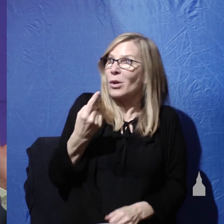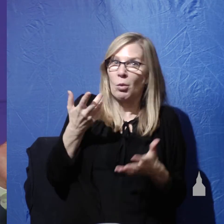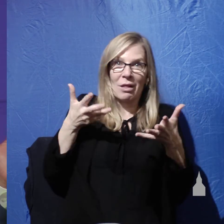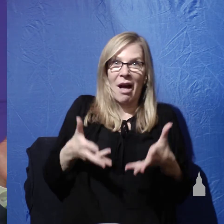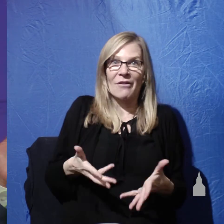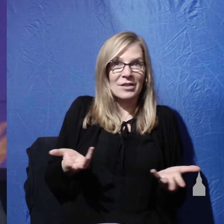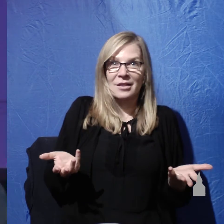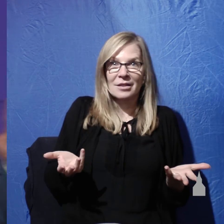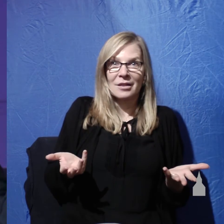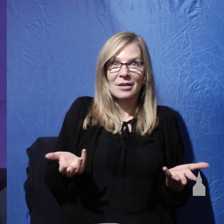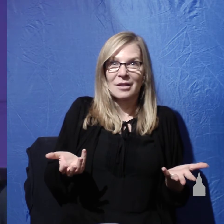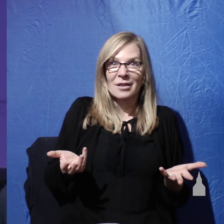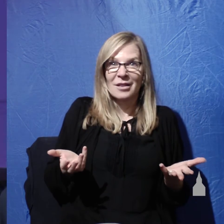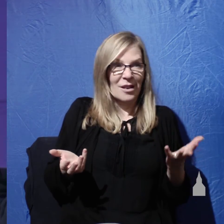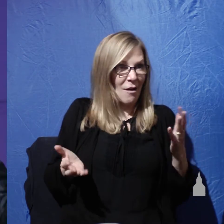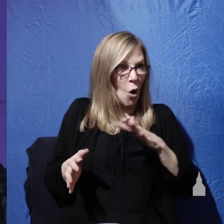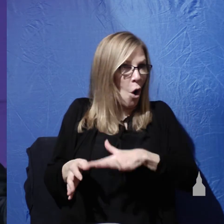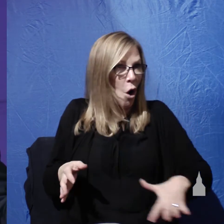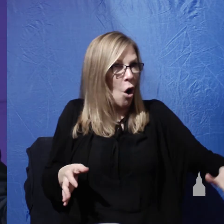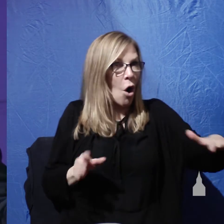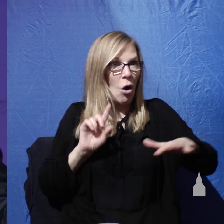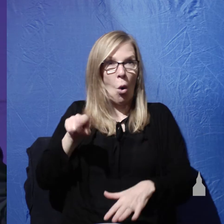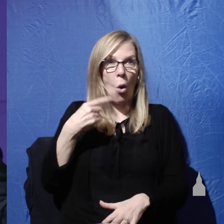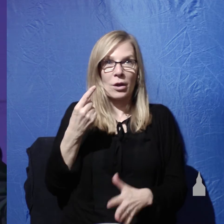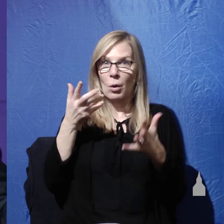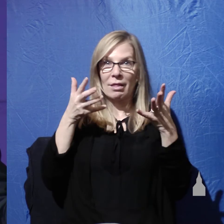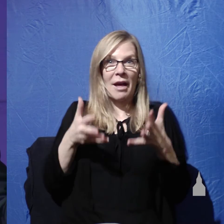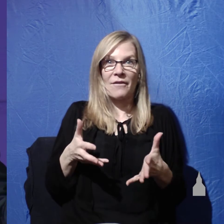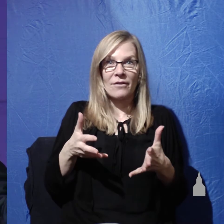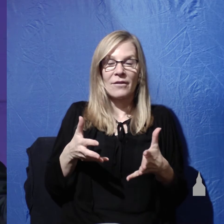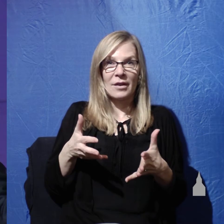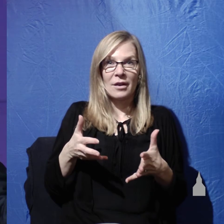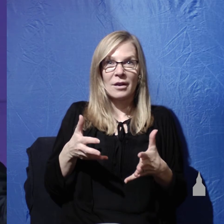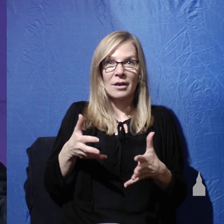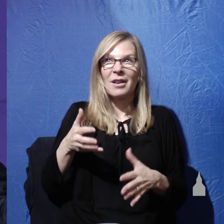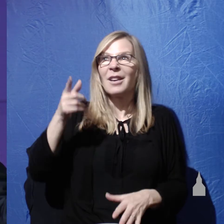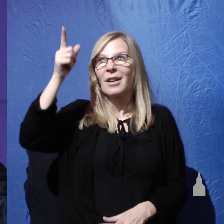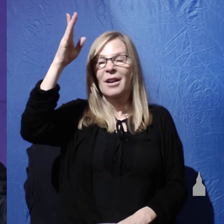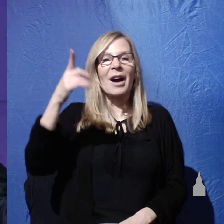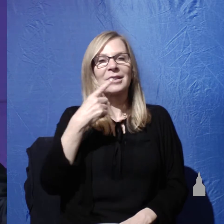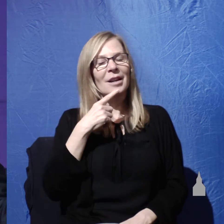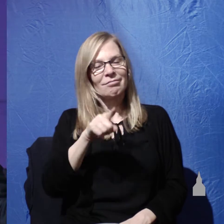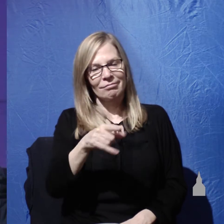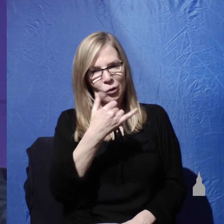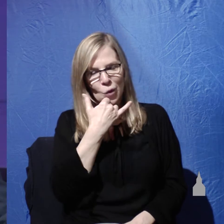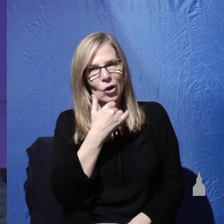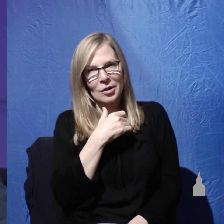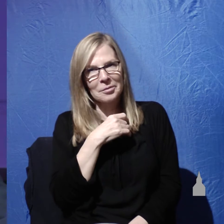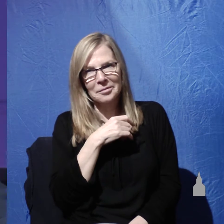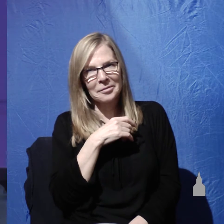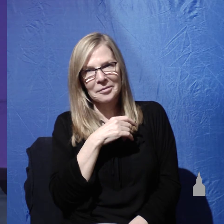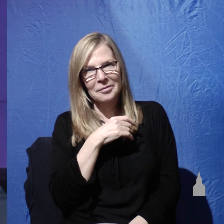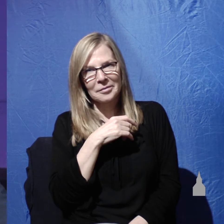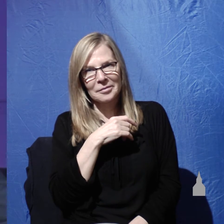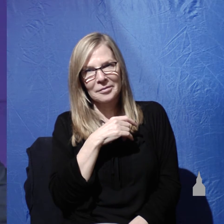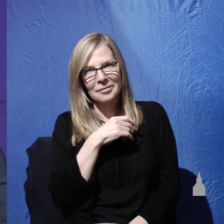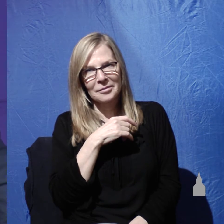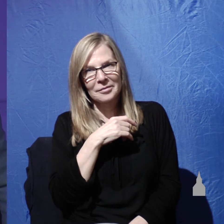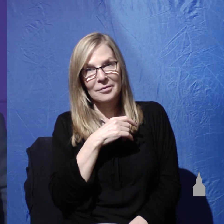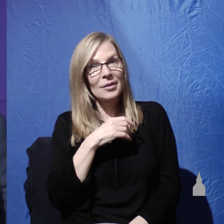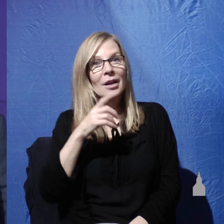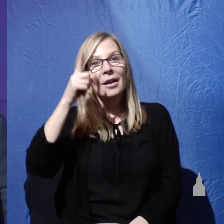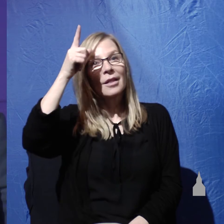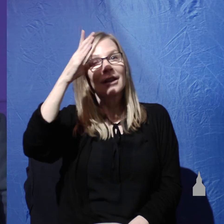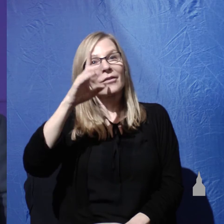left. Of all the nation, I'm the only one left. And Elijah, and God's going to tell Elijah, you're wrong. What's the